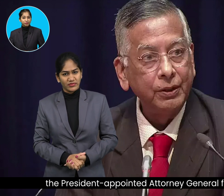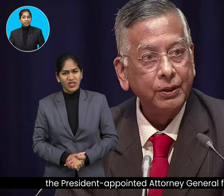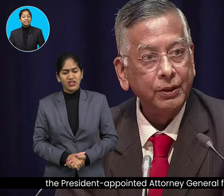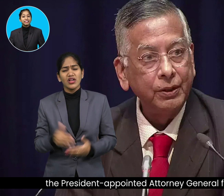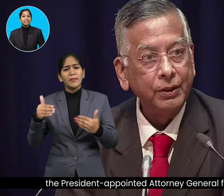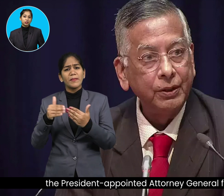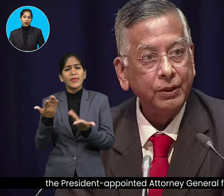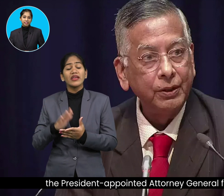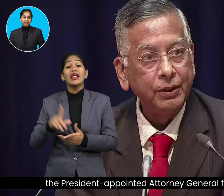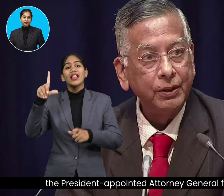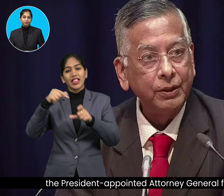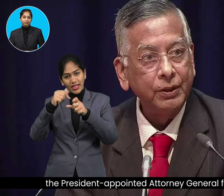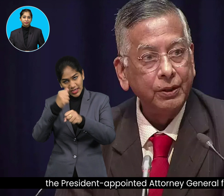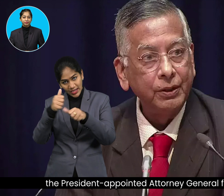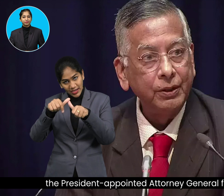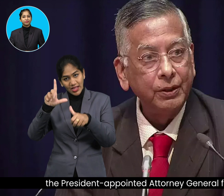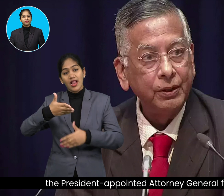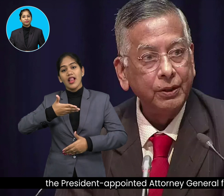for legal advice.